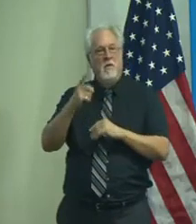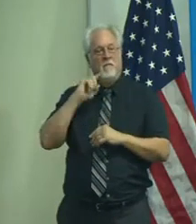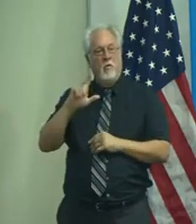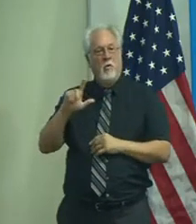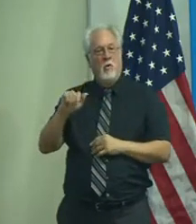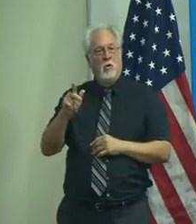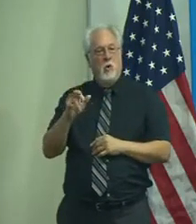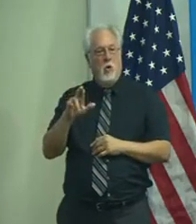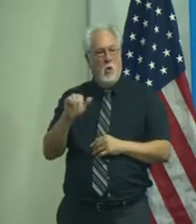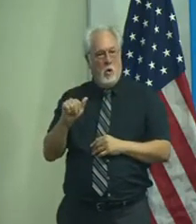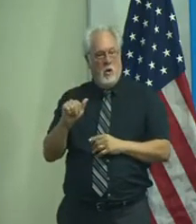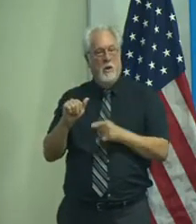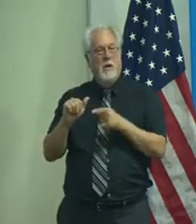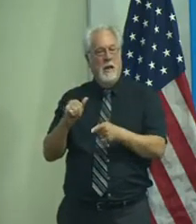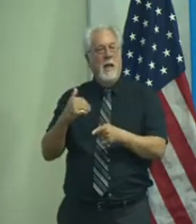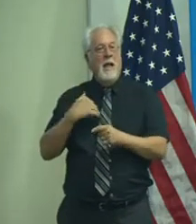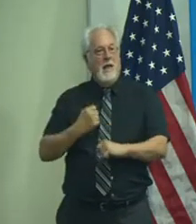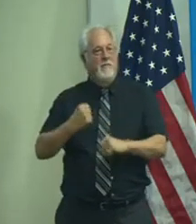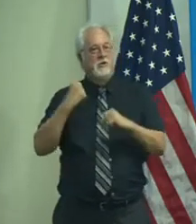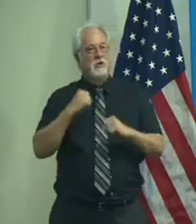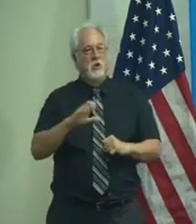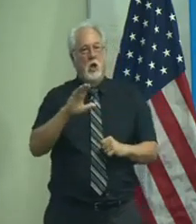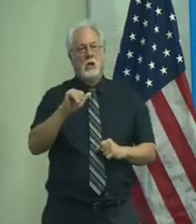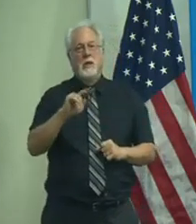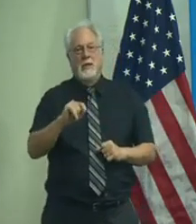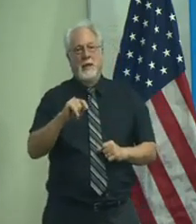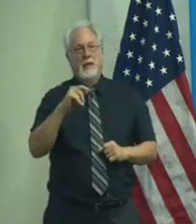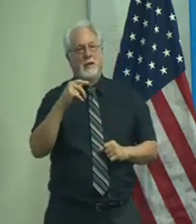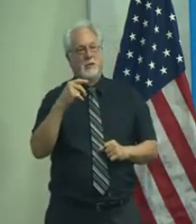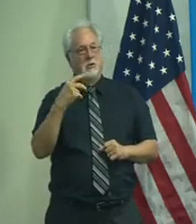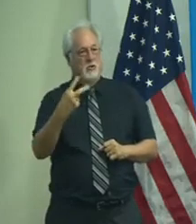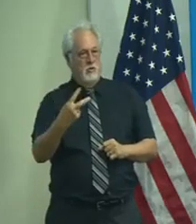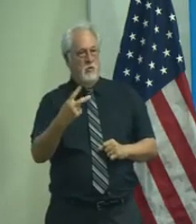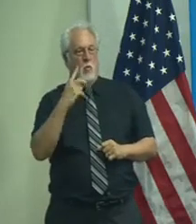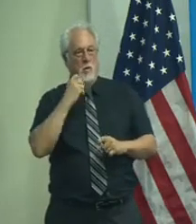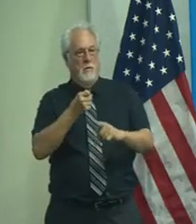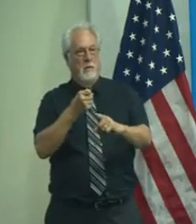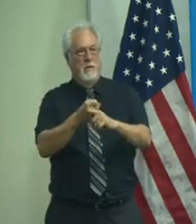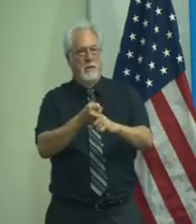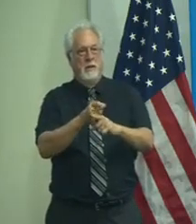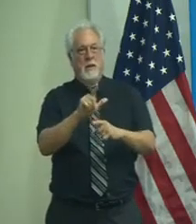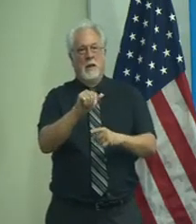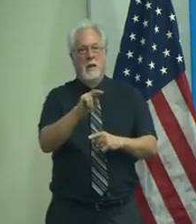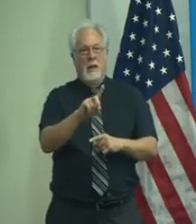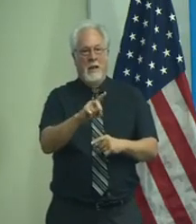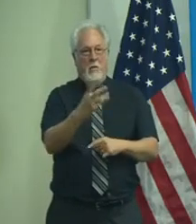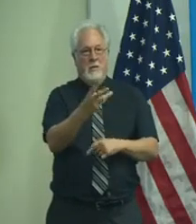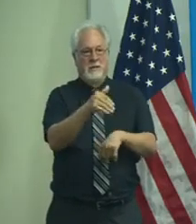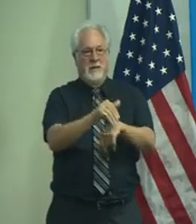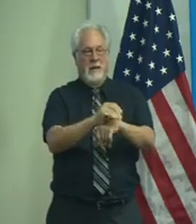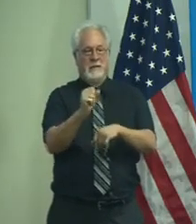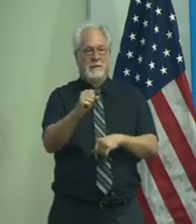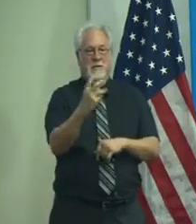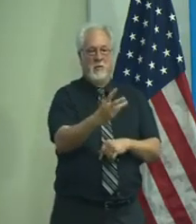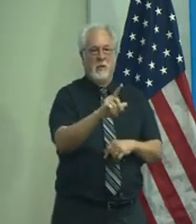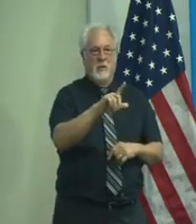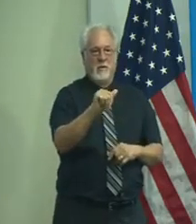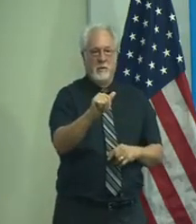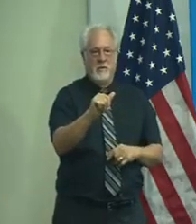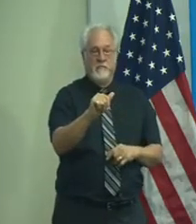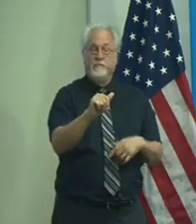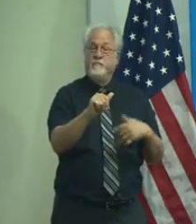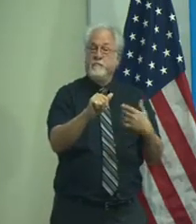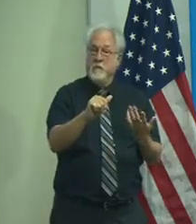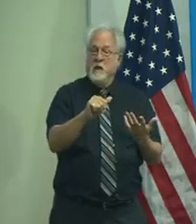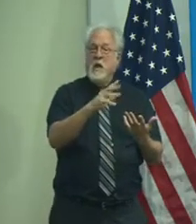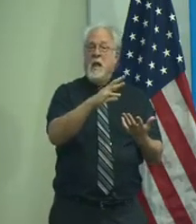Laura, we've got a strong Category 2 storm that will make landfall Wednesday night in southwest Louisiana.